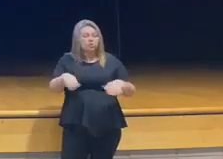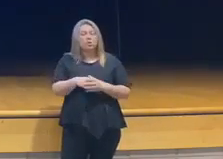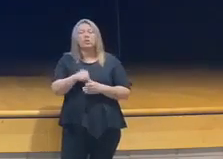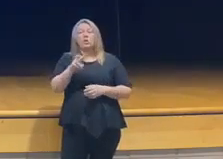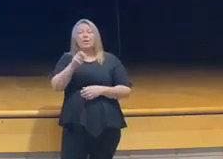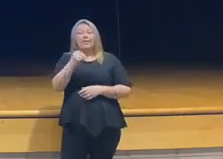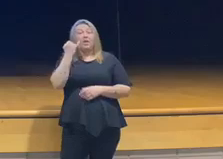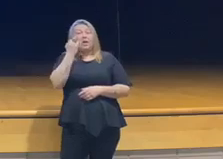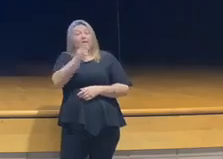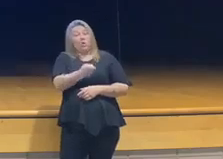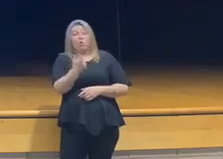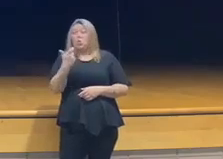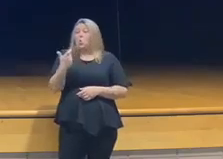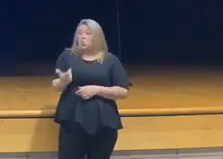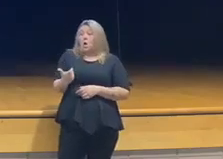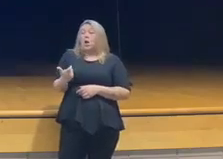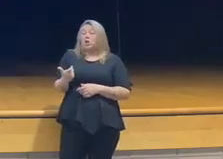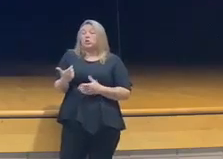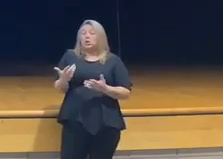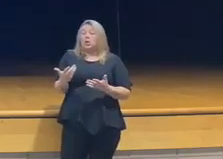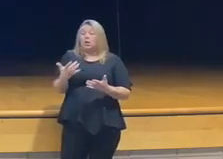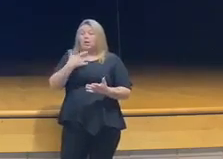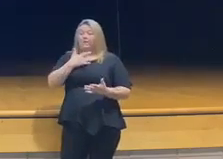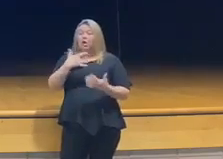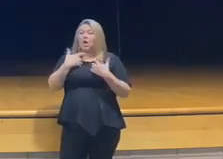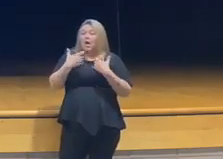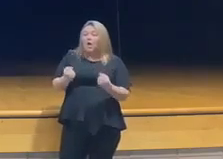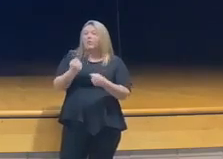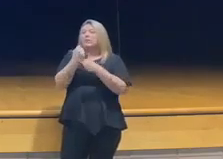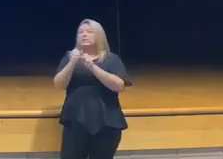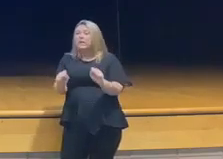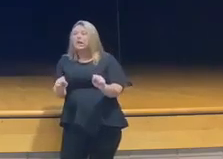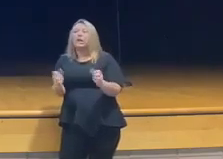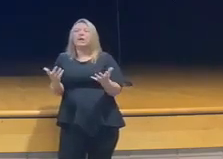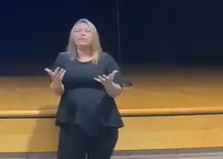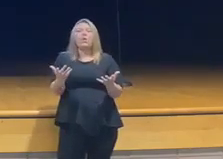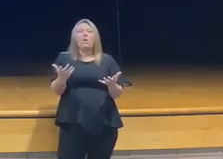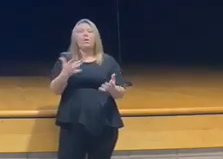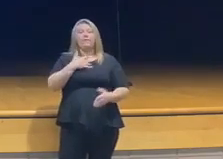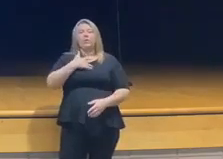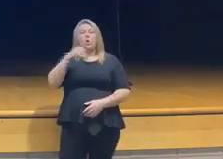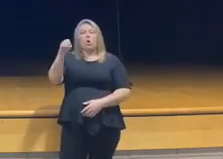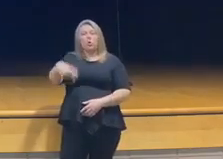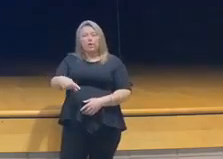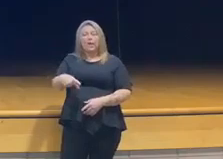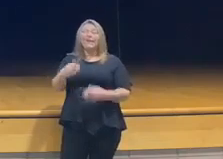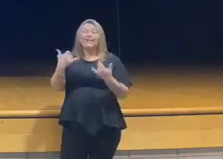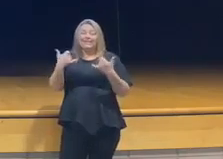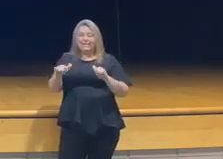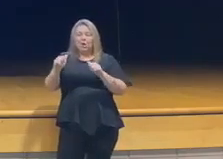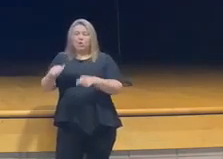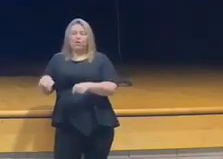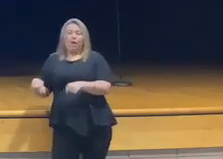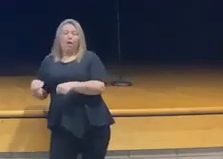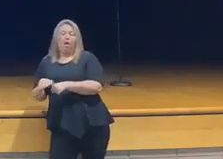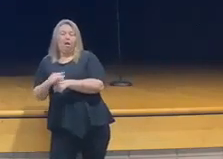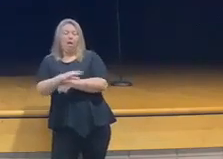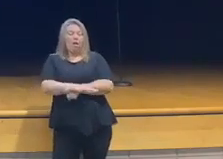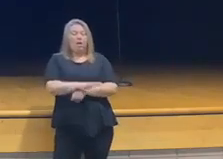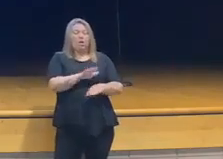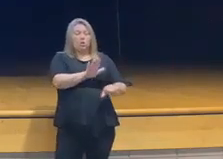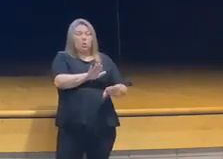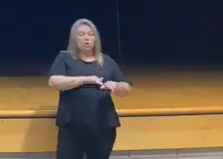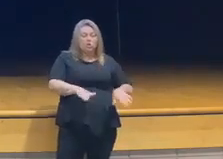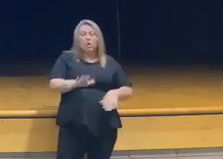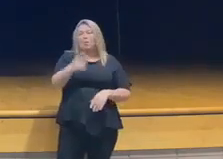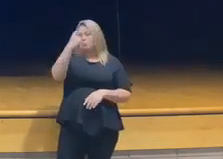that you deem as healthy and safe and okay, overconsuming can affect dopamine regulation in a child's brain. It